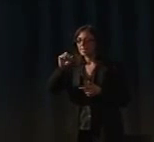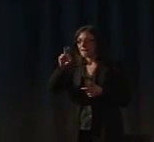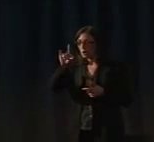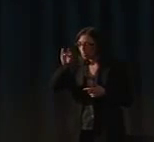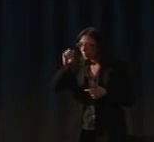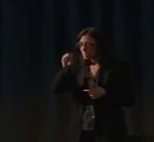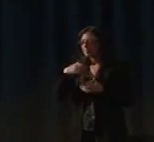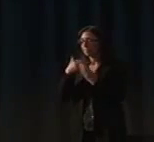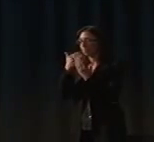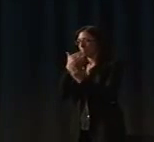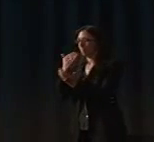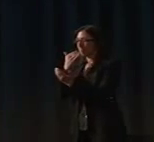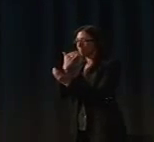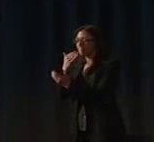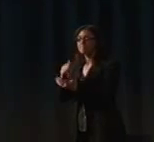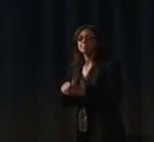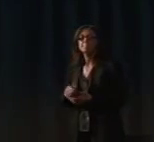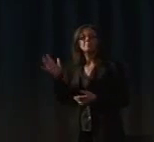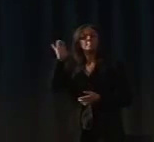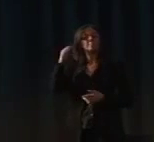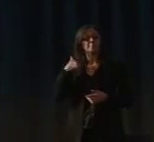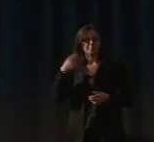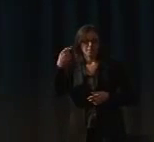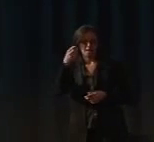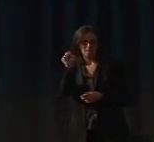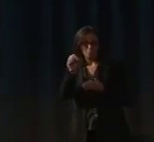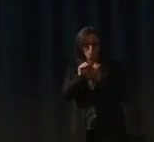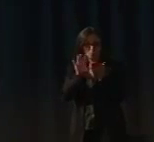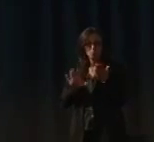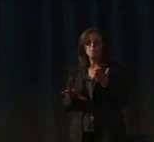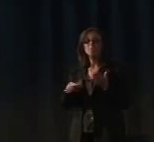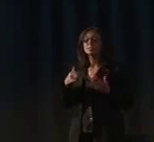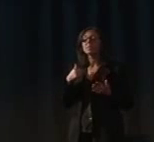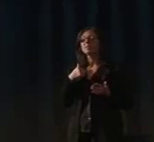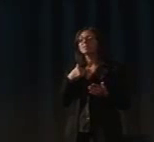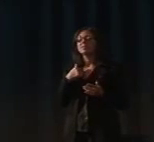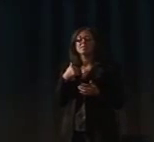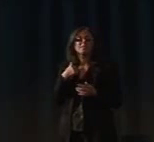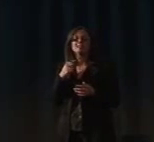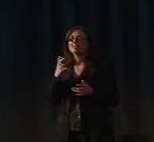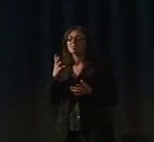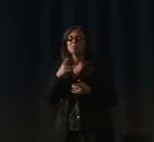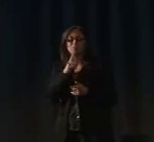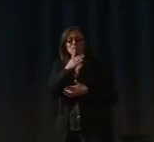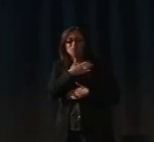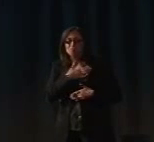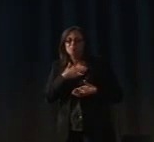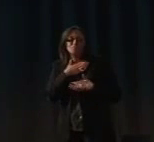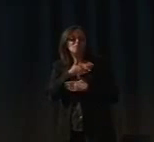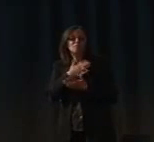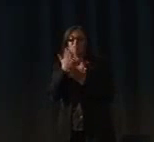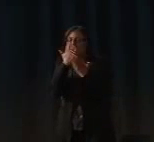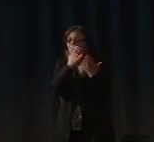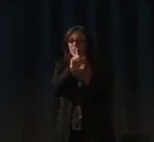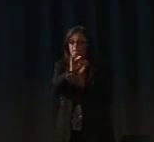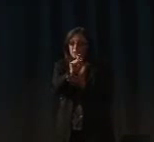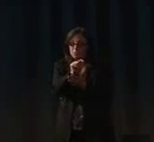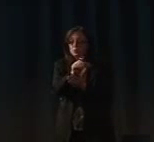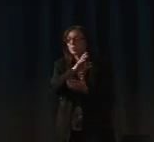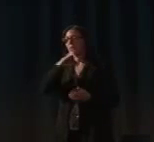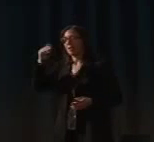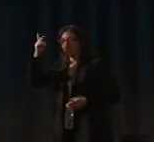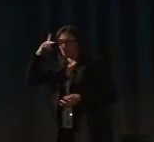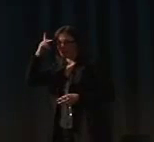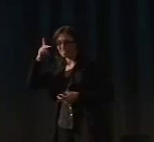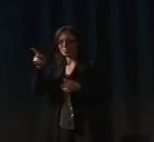When I was in high school, I loved literature and philosophy. And I loved